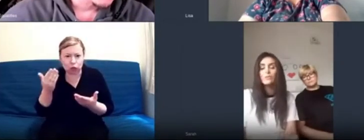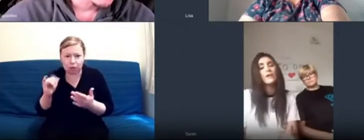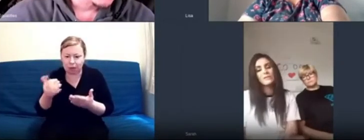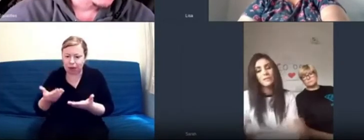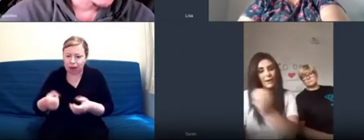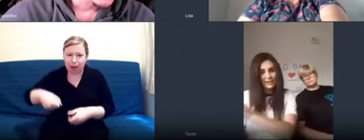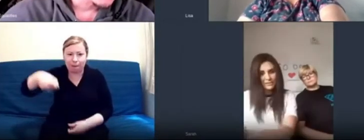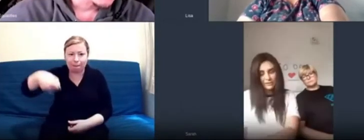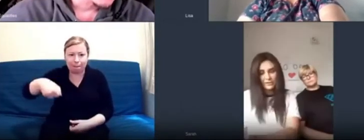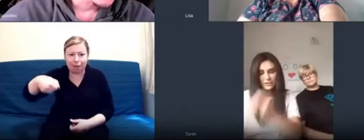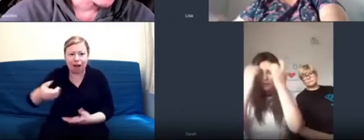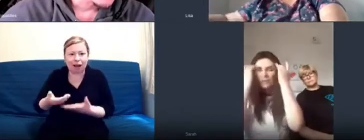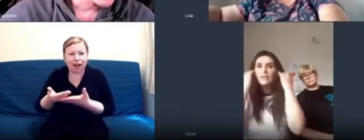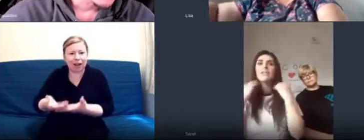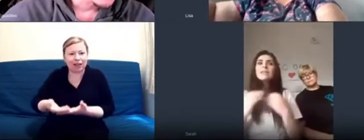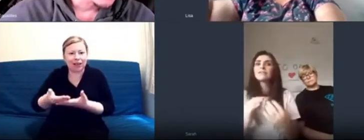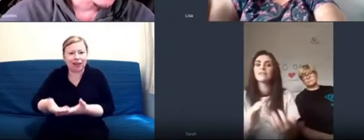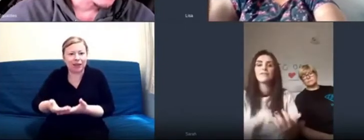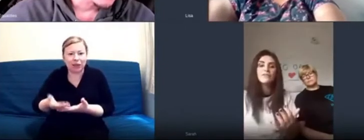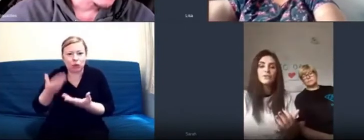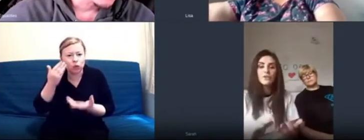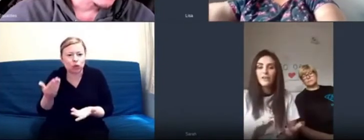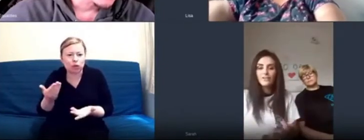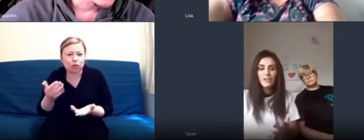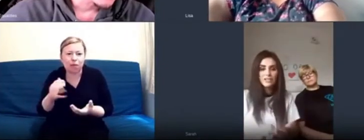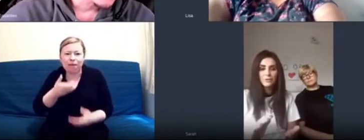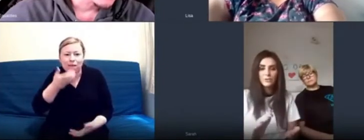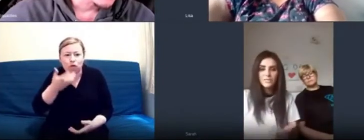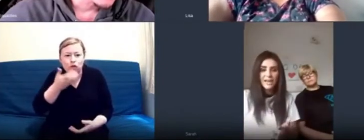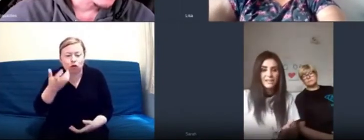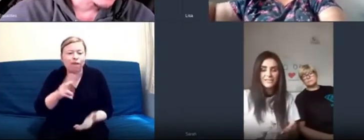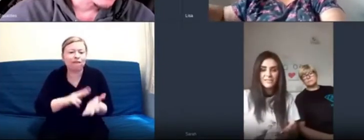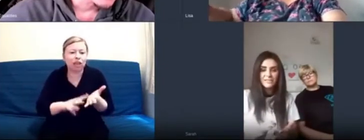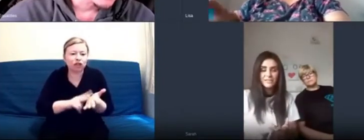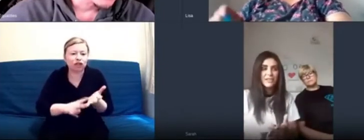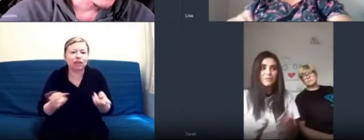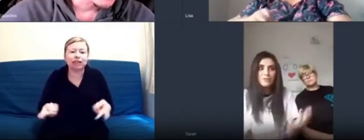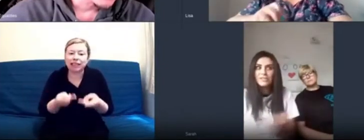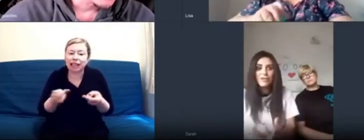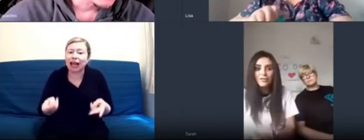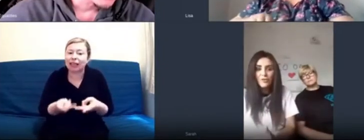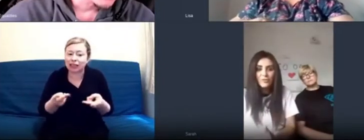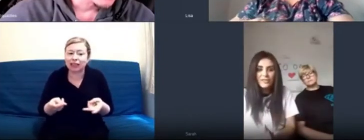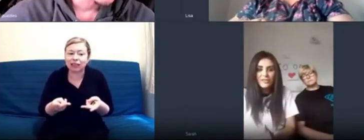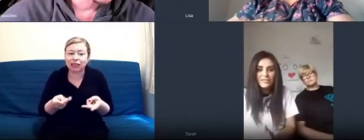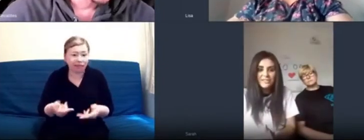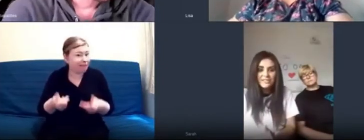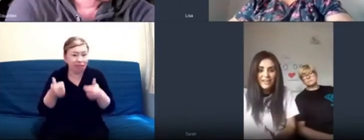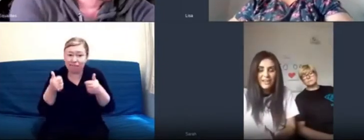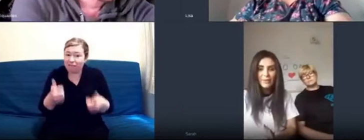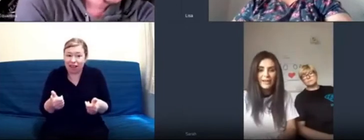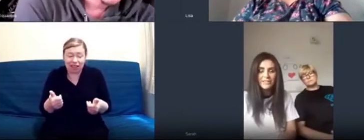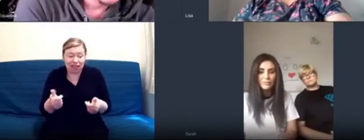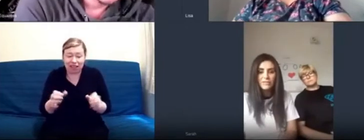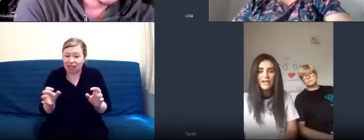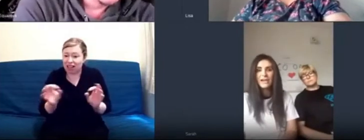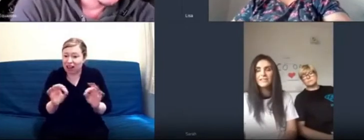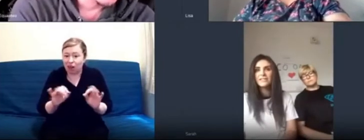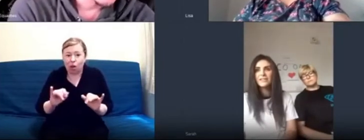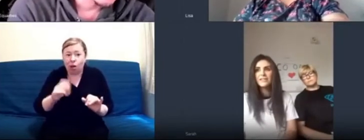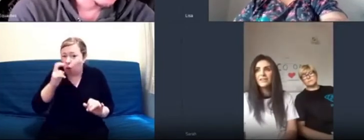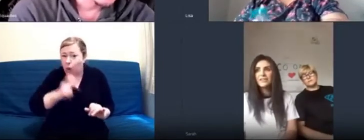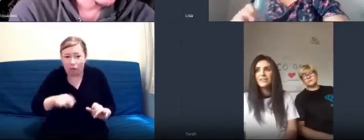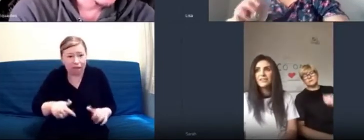the bag if they don't empty the bag into the fridge. But things like fruit, vegetables, salads, there's absolutely nothing wrong with these